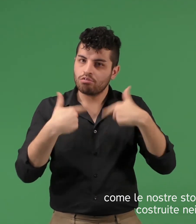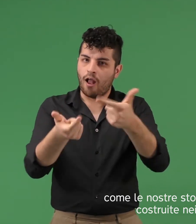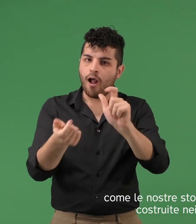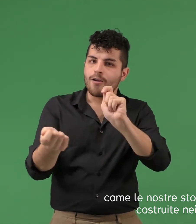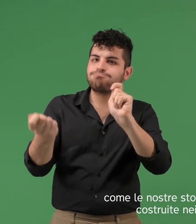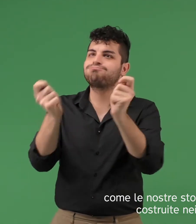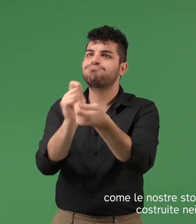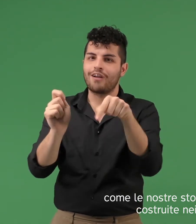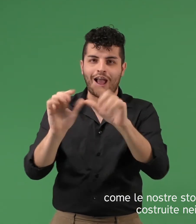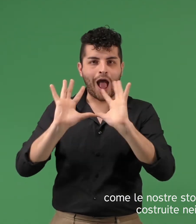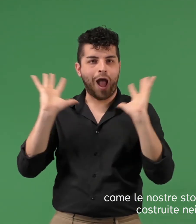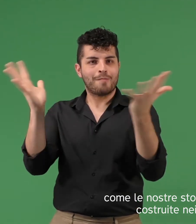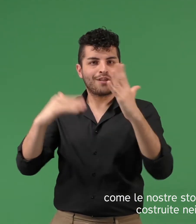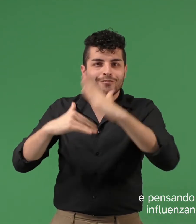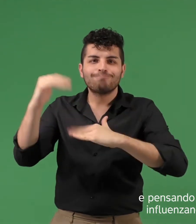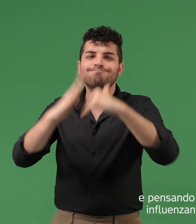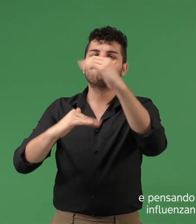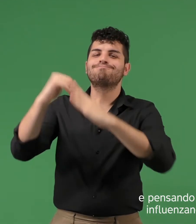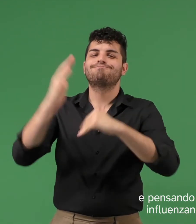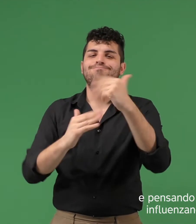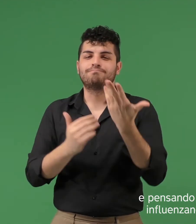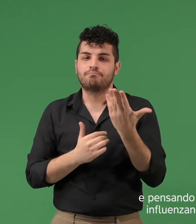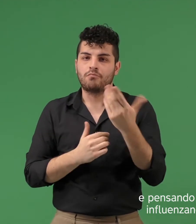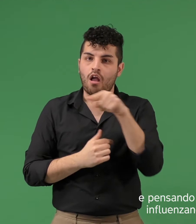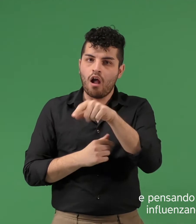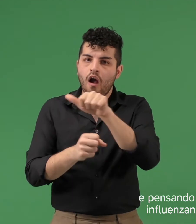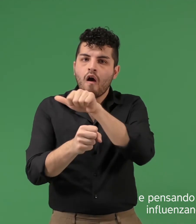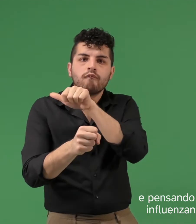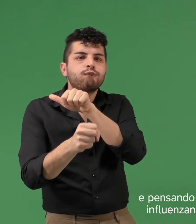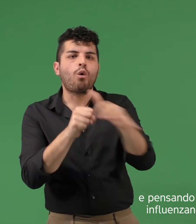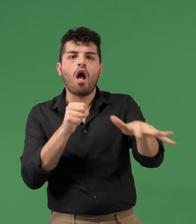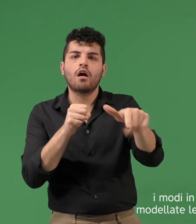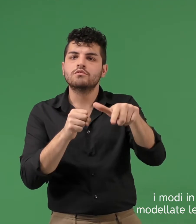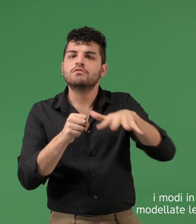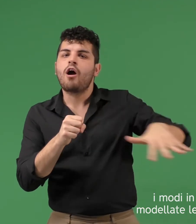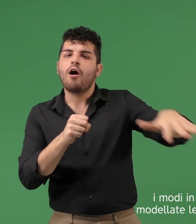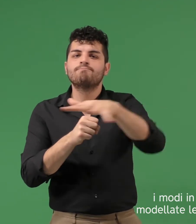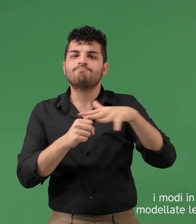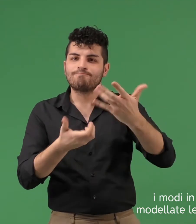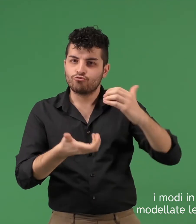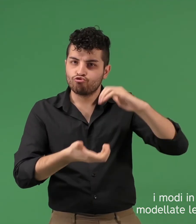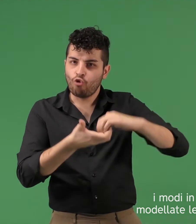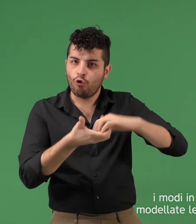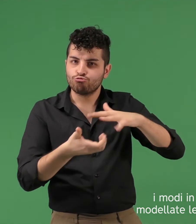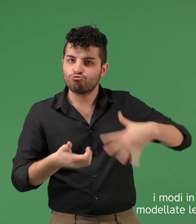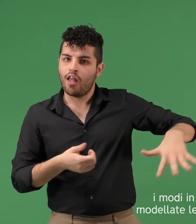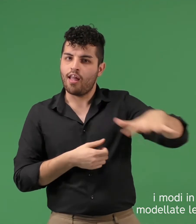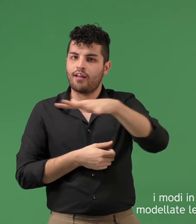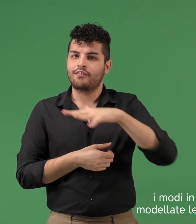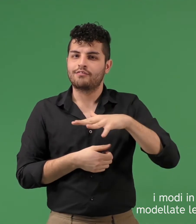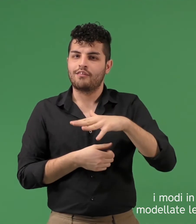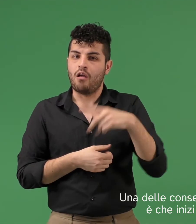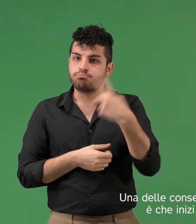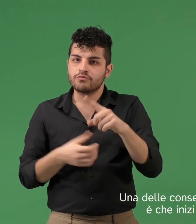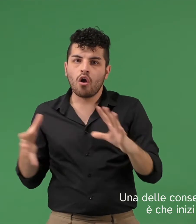histories, of course, are built into our environments, and thinking about how those actively affect the ways in which our societies are